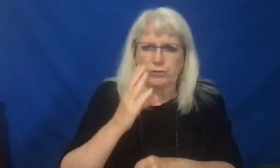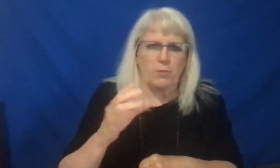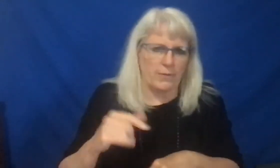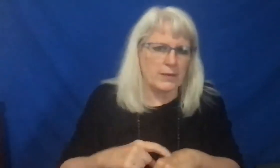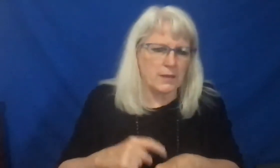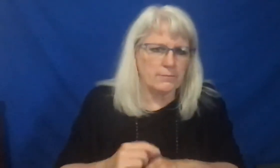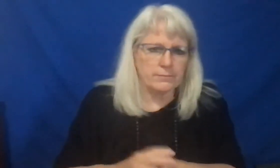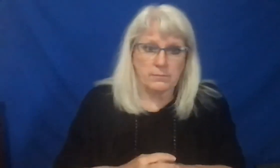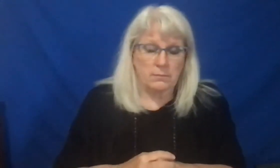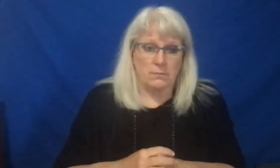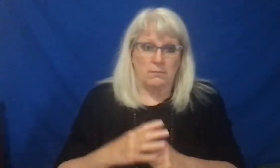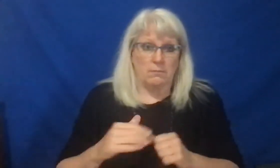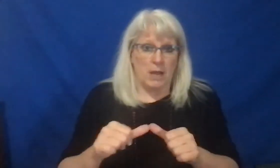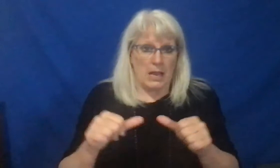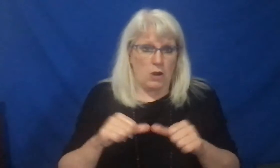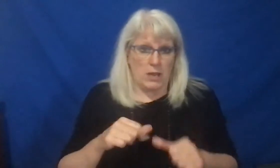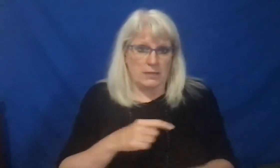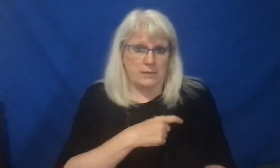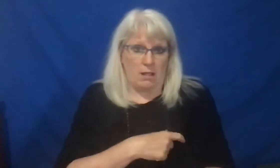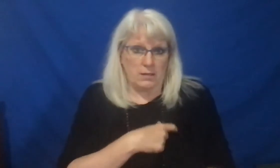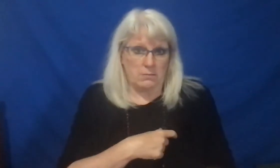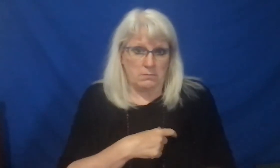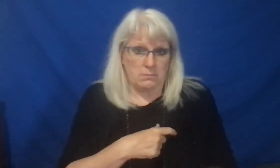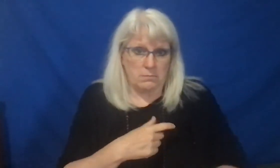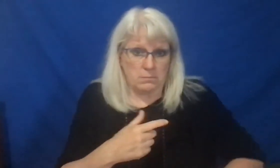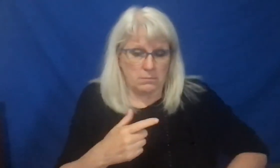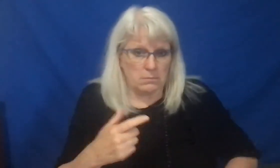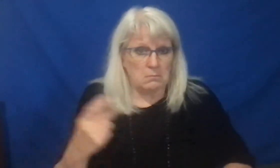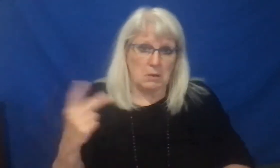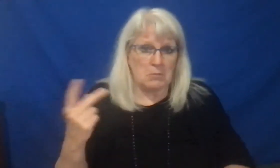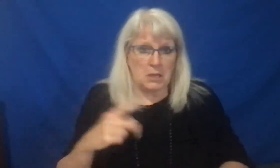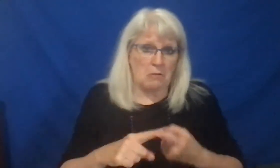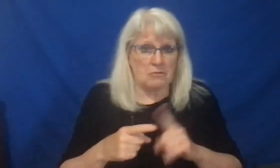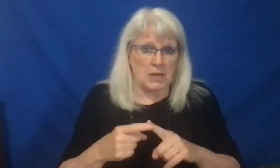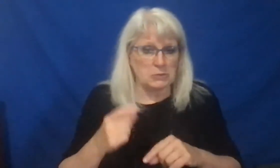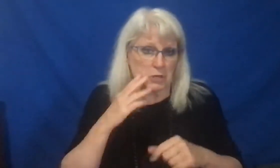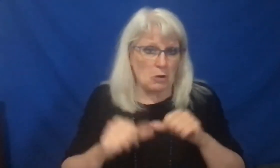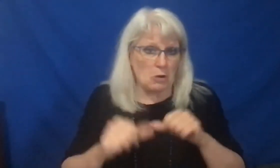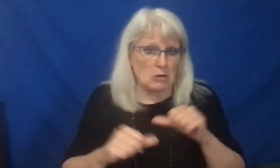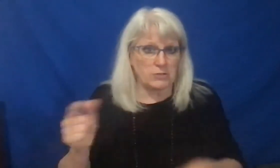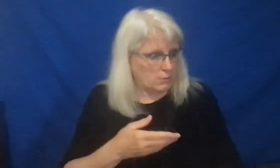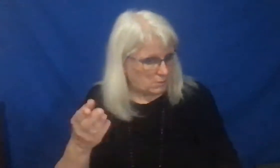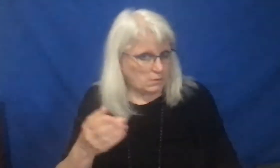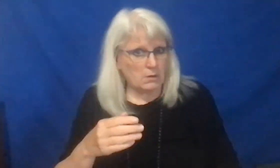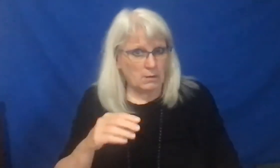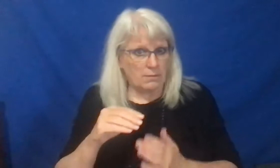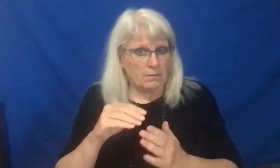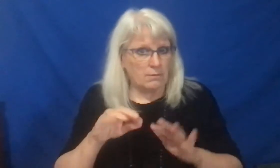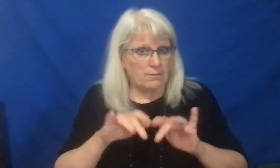my area delegate and I friends, and we know each other, and she suggested that I fill out an application for